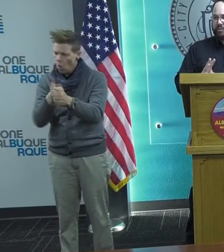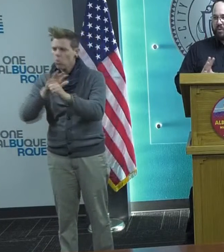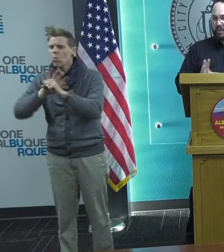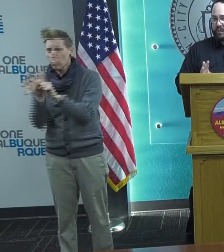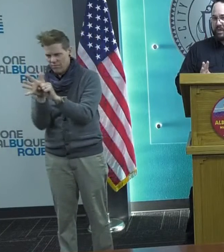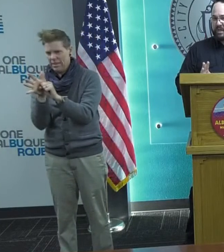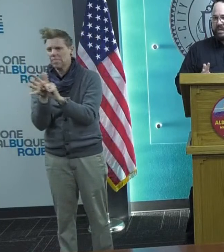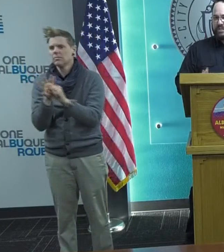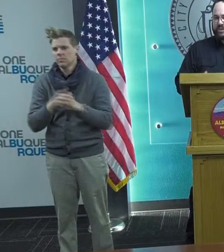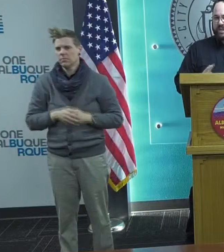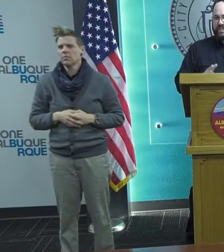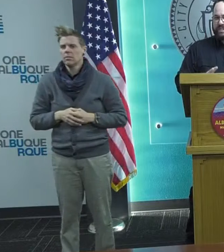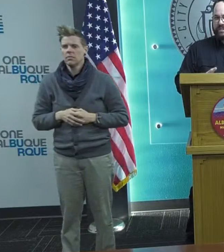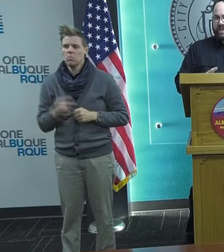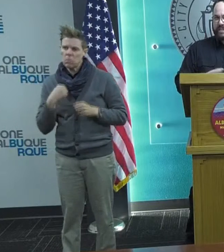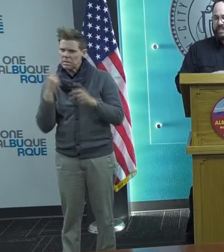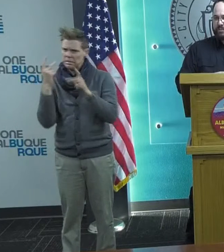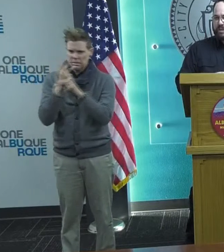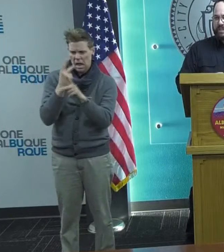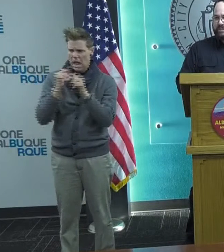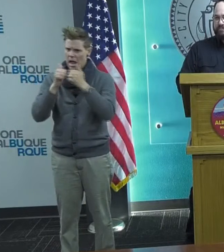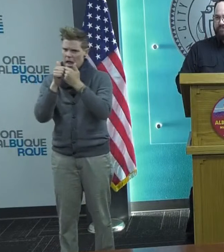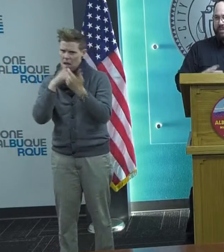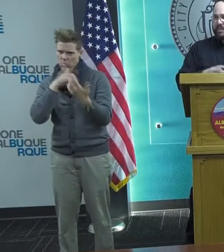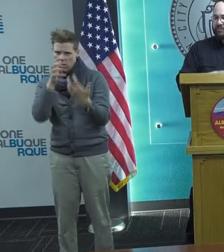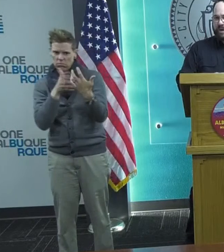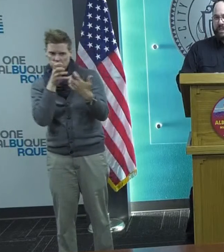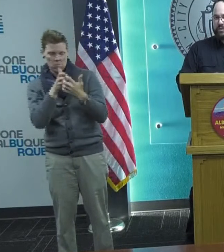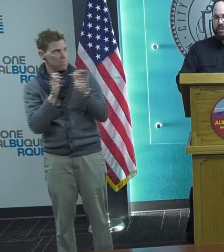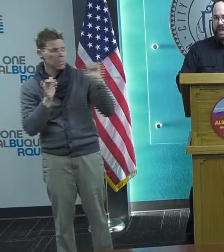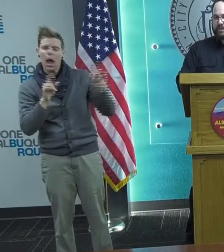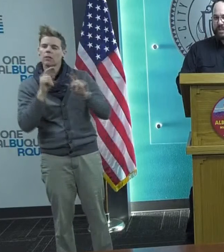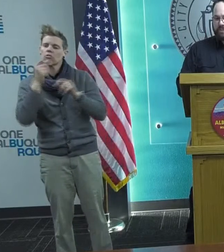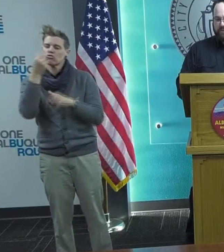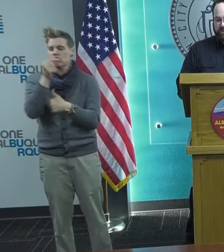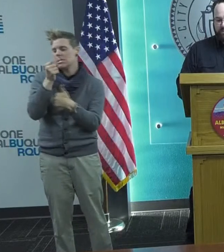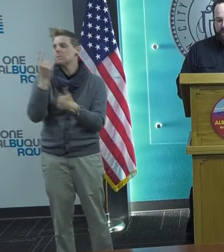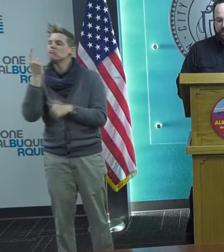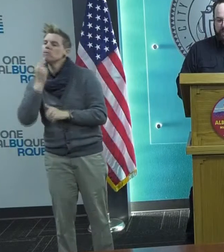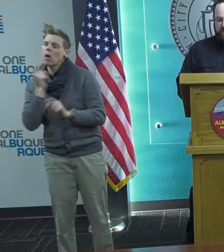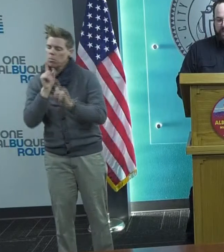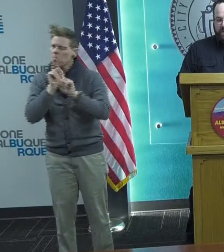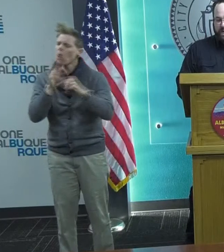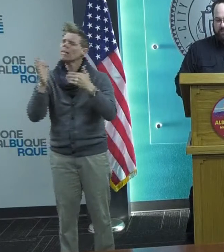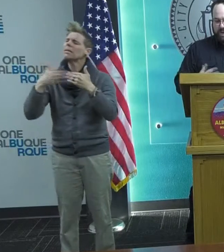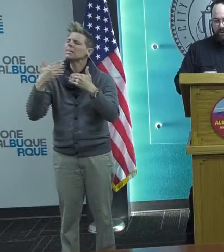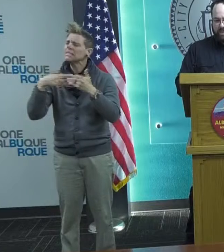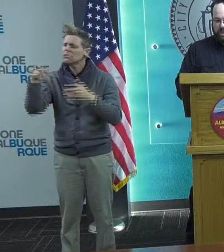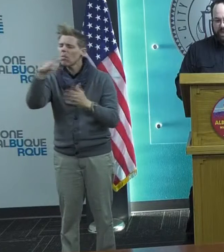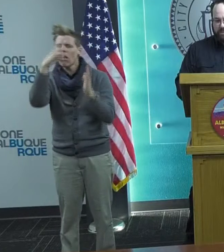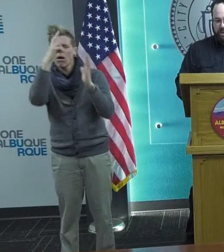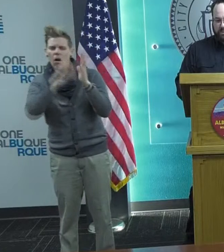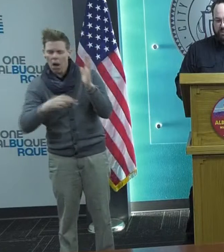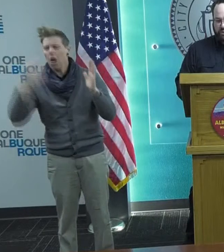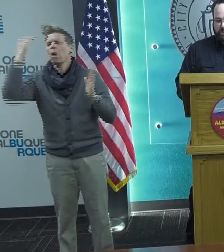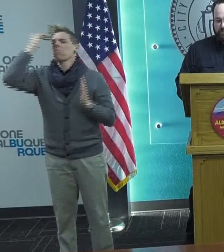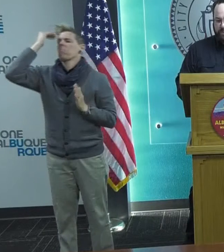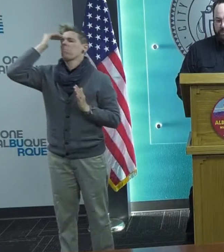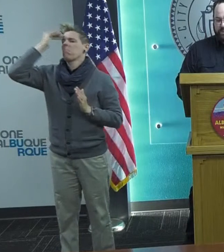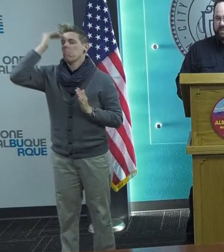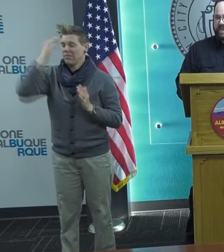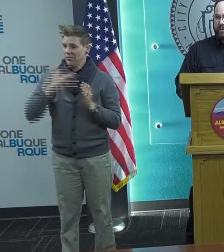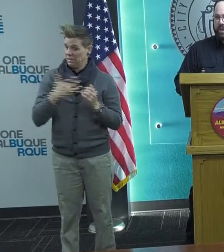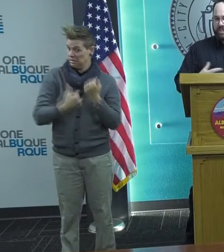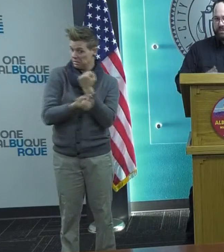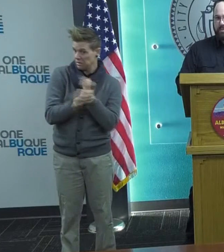tweaks on this report will look so that it's as digestible as a bunch of regulatory language can be for the public, but it'll be published shortly